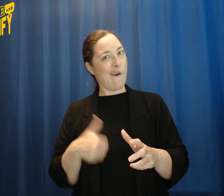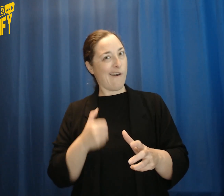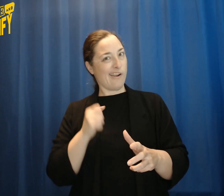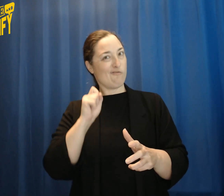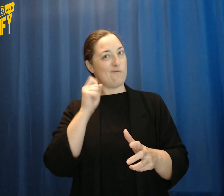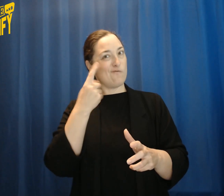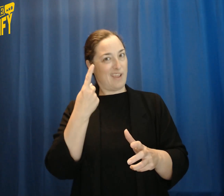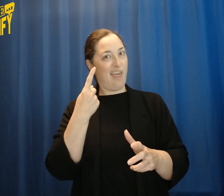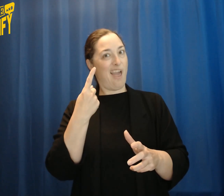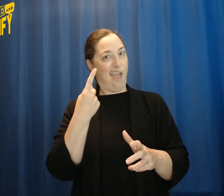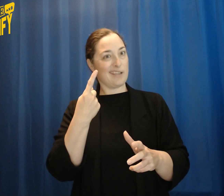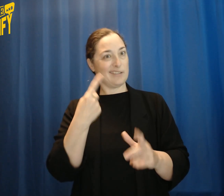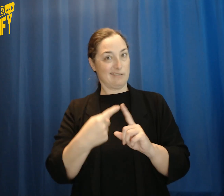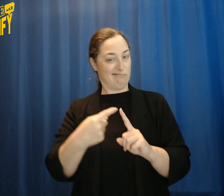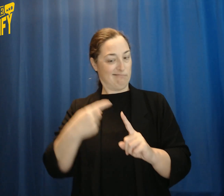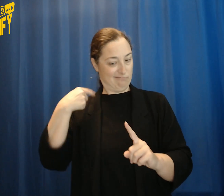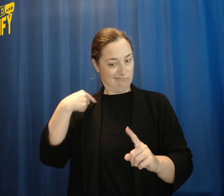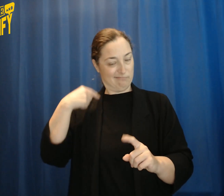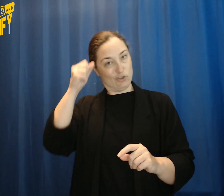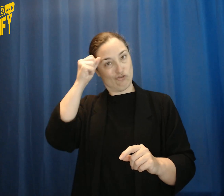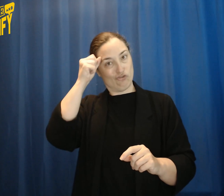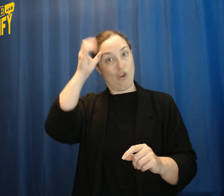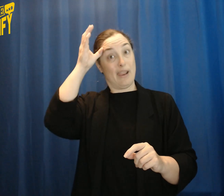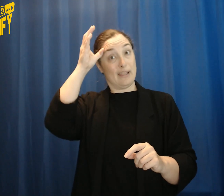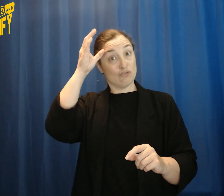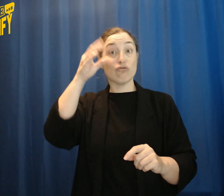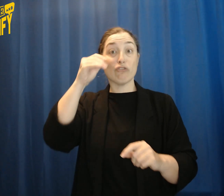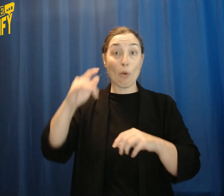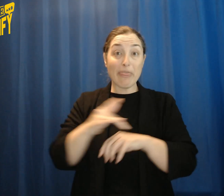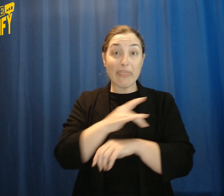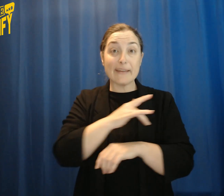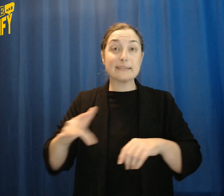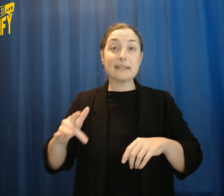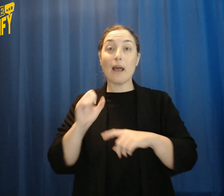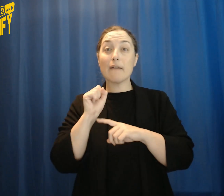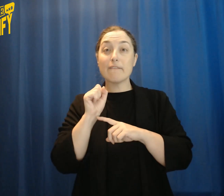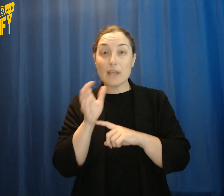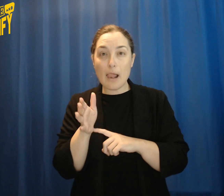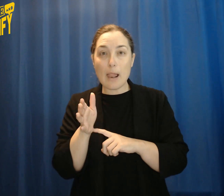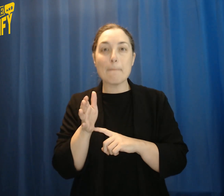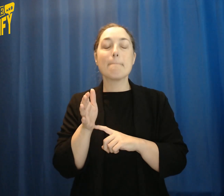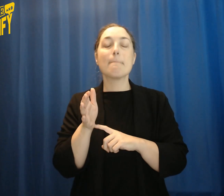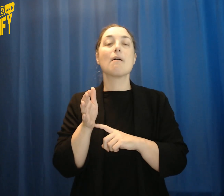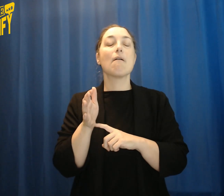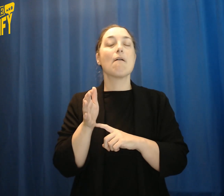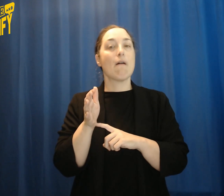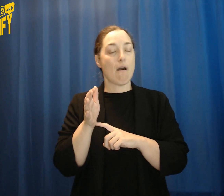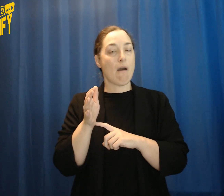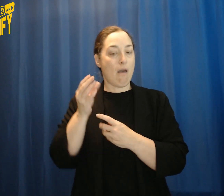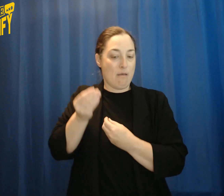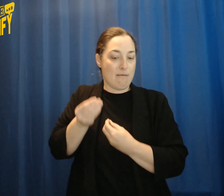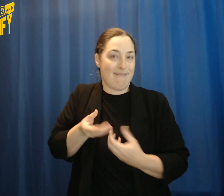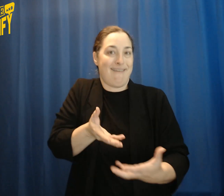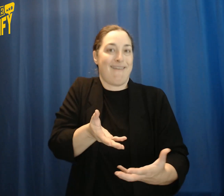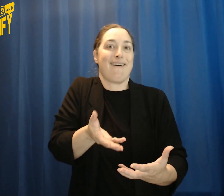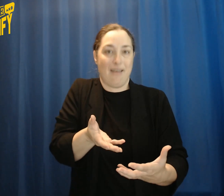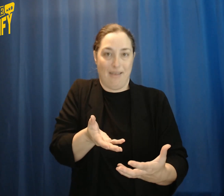I'd gained through working in theatre and film, etc. And I could make patterns to cut something